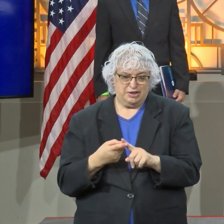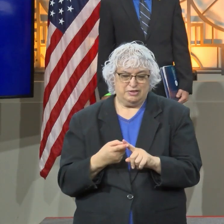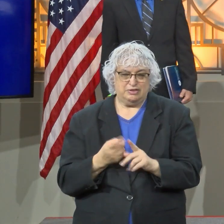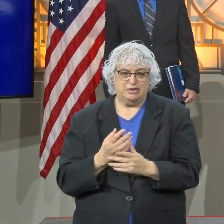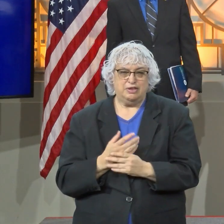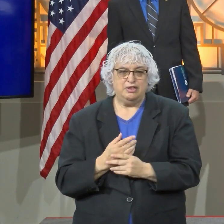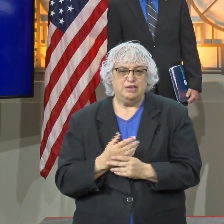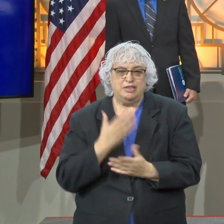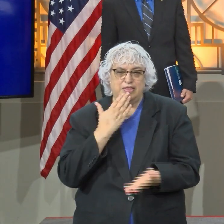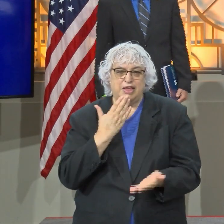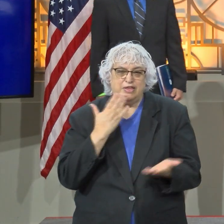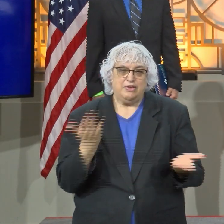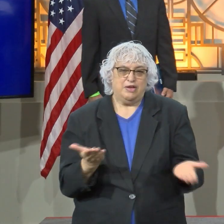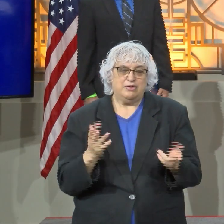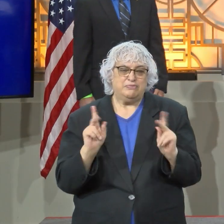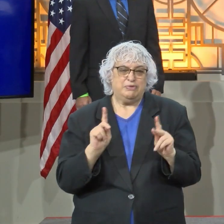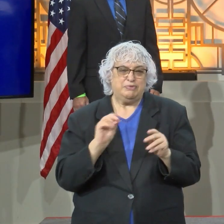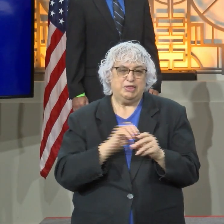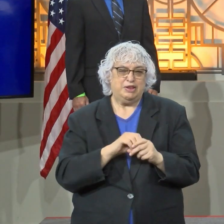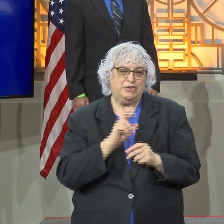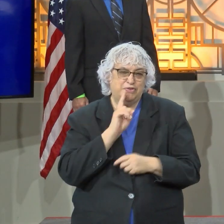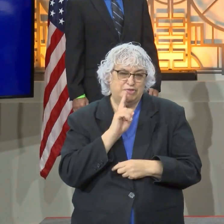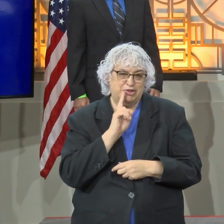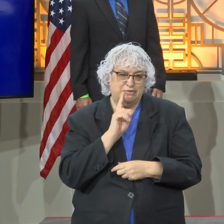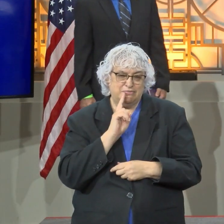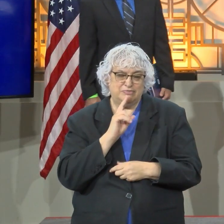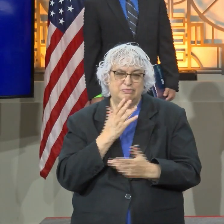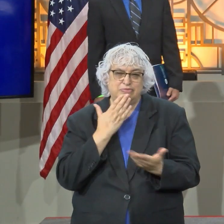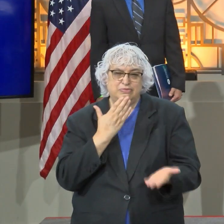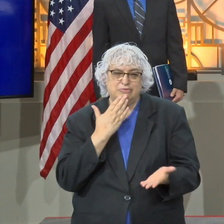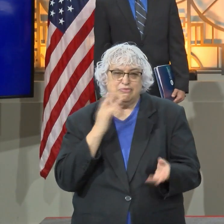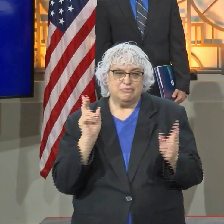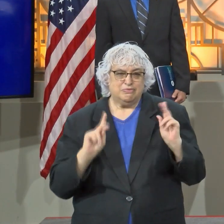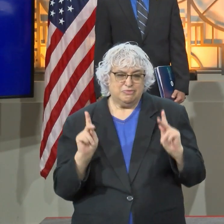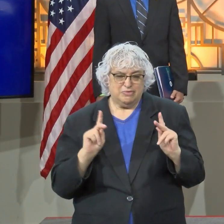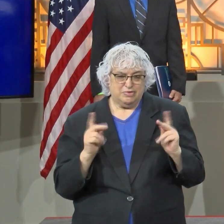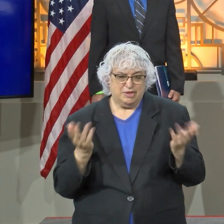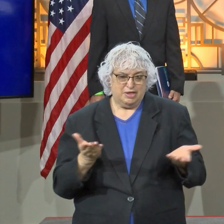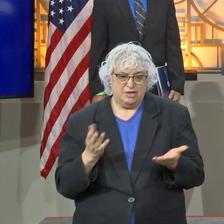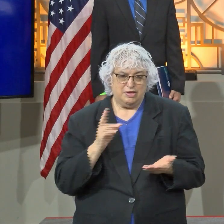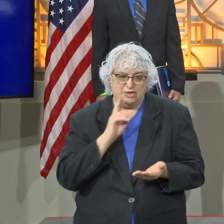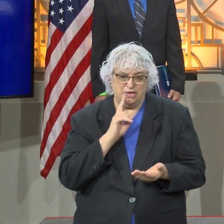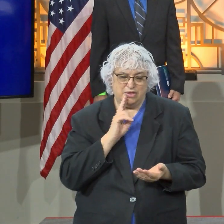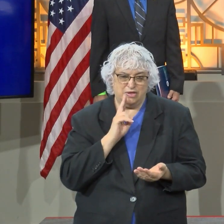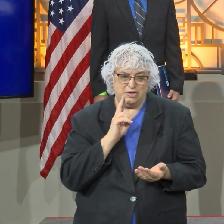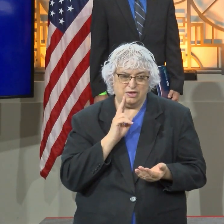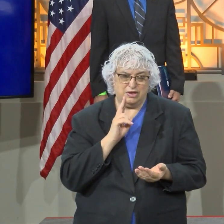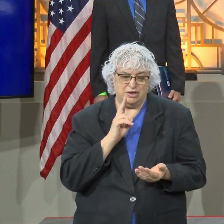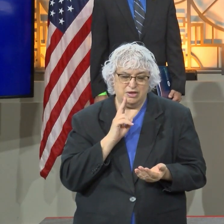thank the people in the city of Houston. Want to thank the people in the city of Houston, our